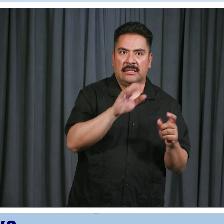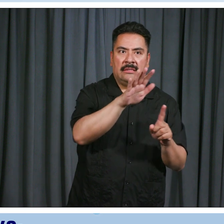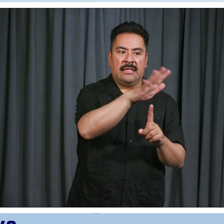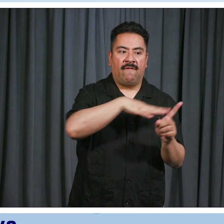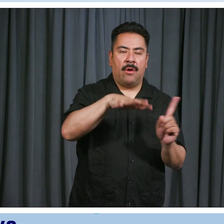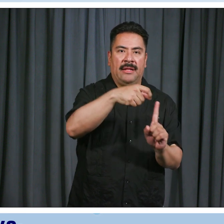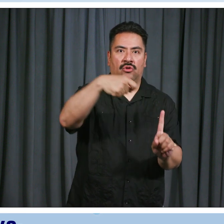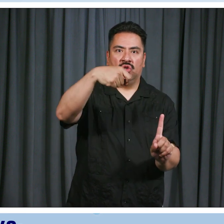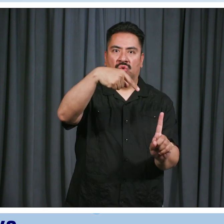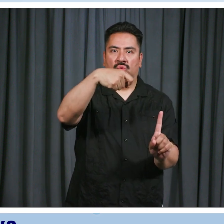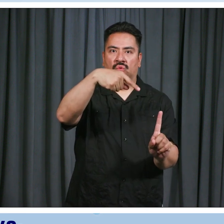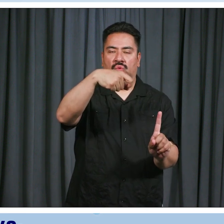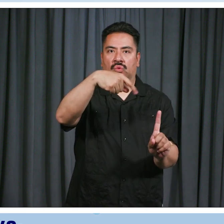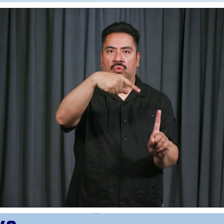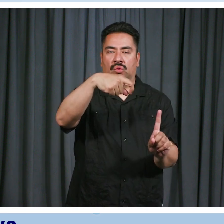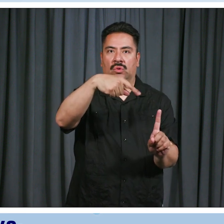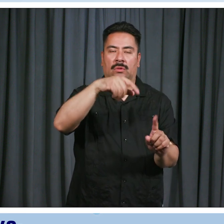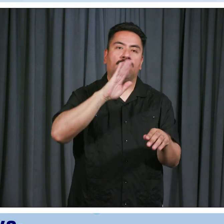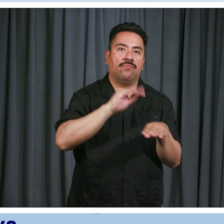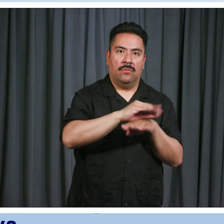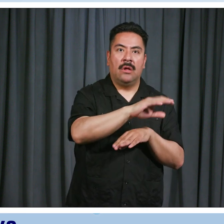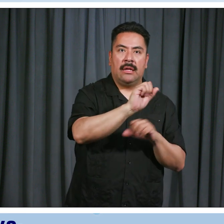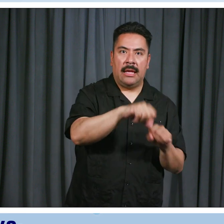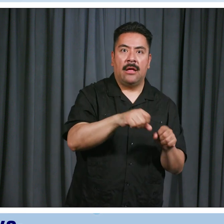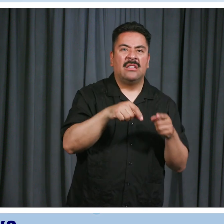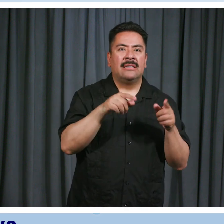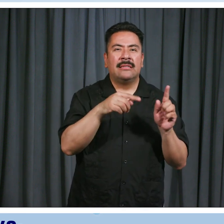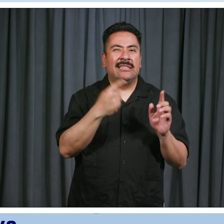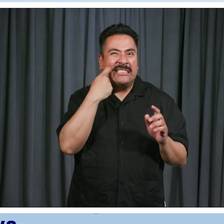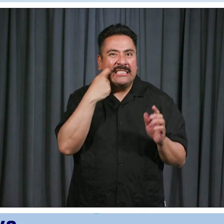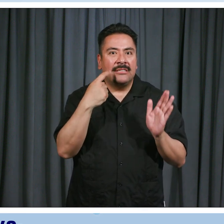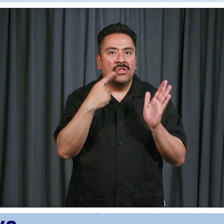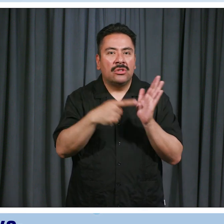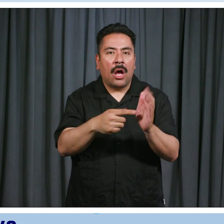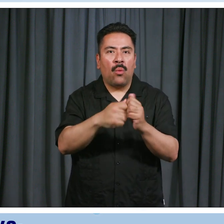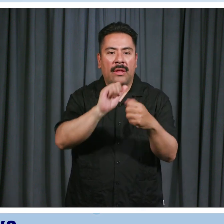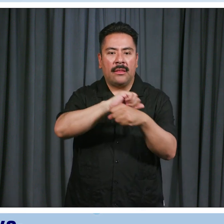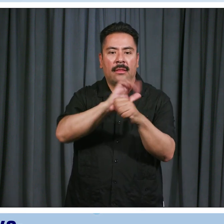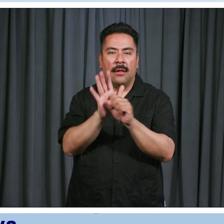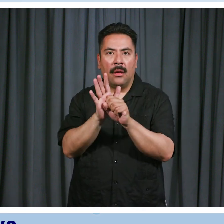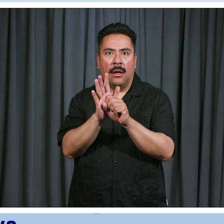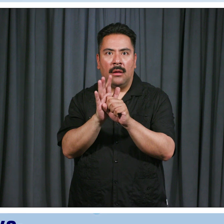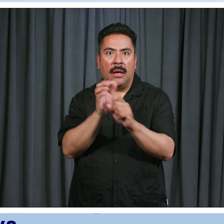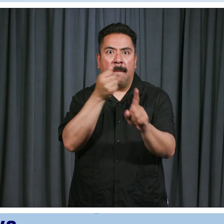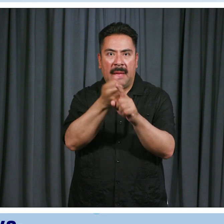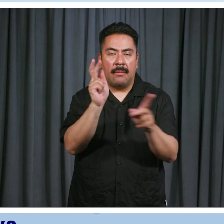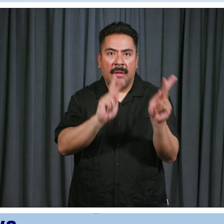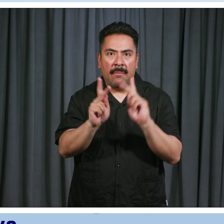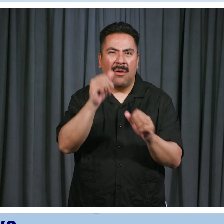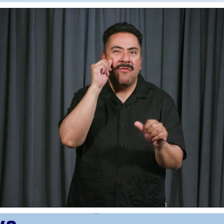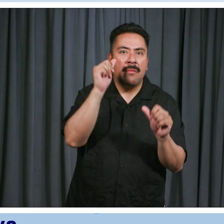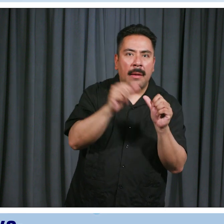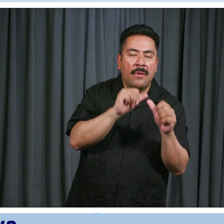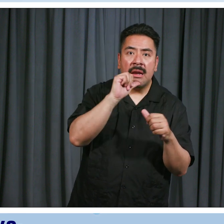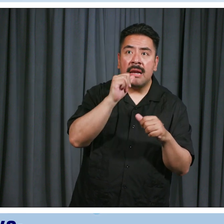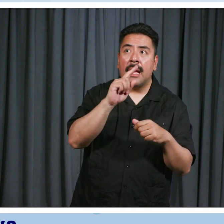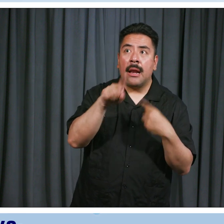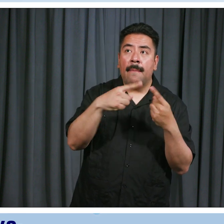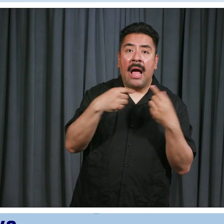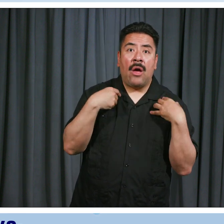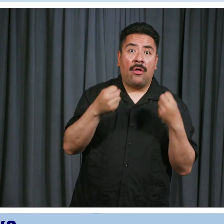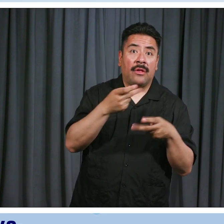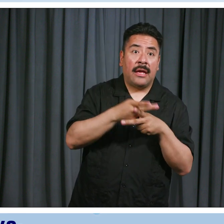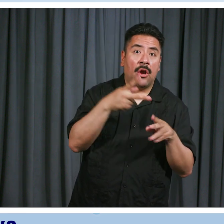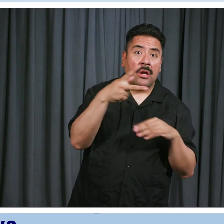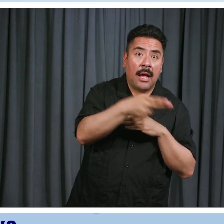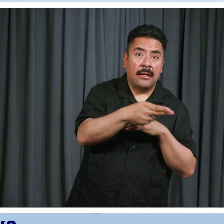environmental stressors can definitely, just like we saw in the pandemic, will impact people. And remember, it's not just about healthcare cuts, it's